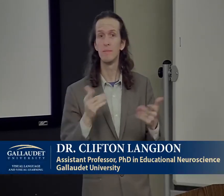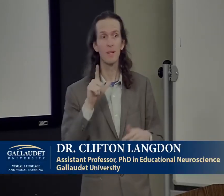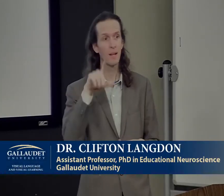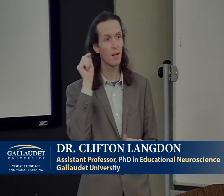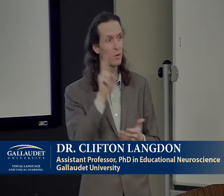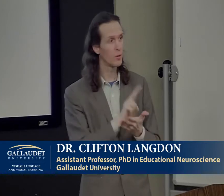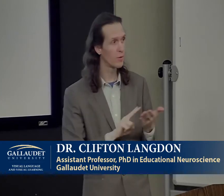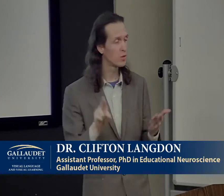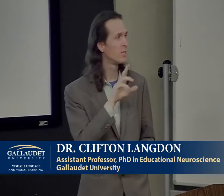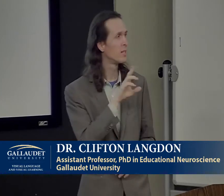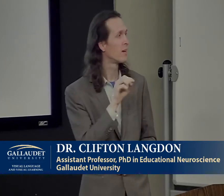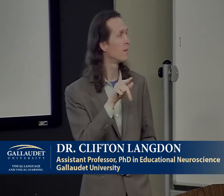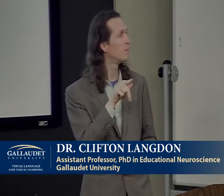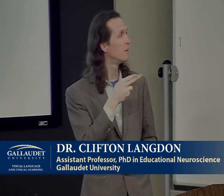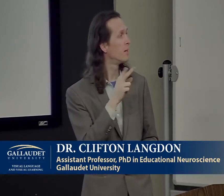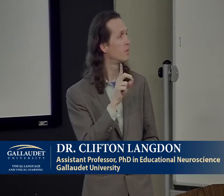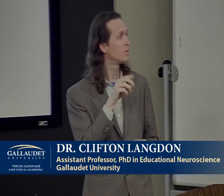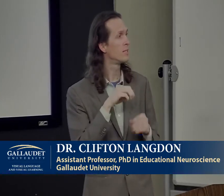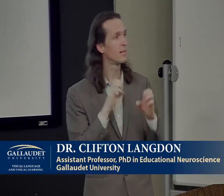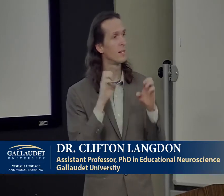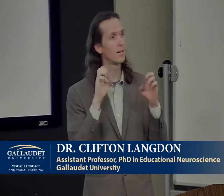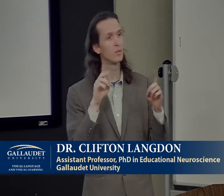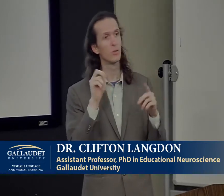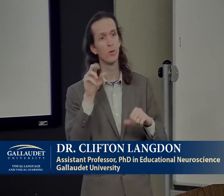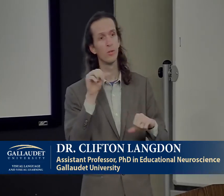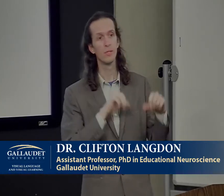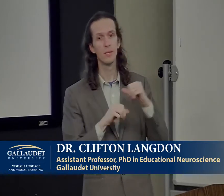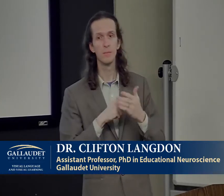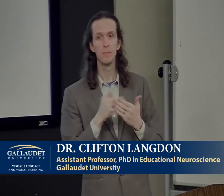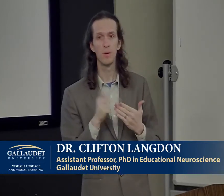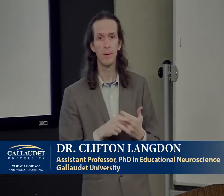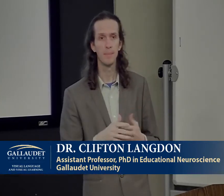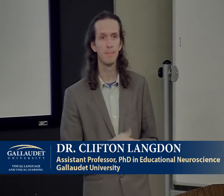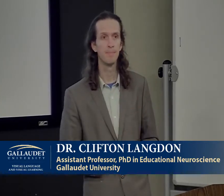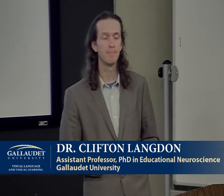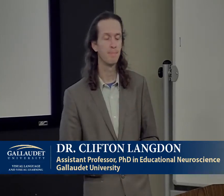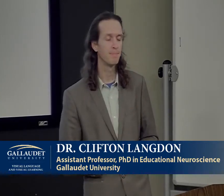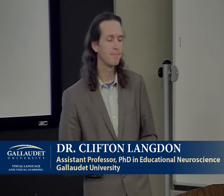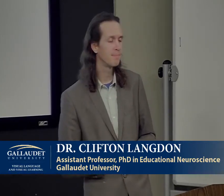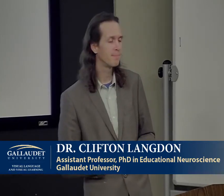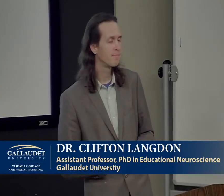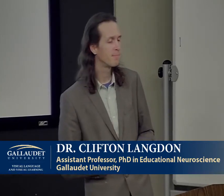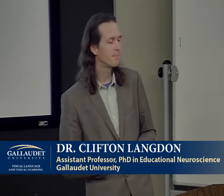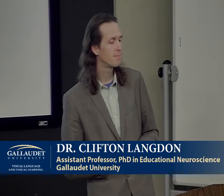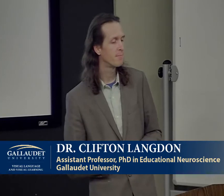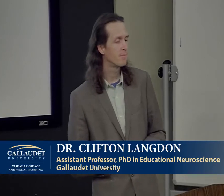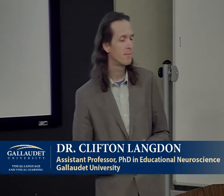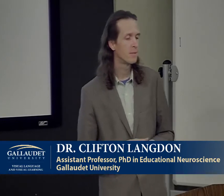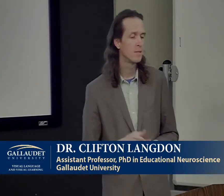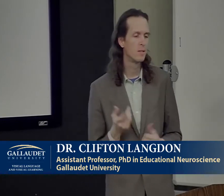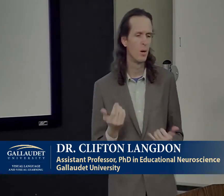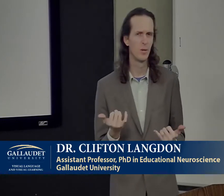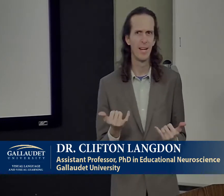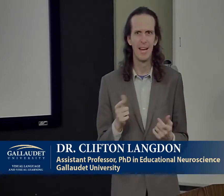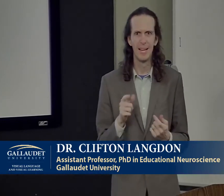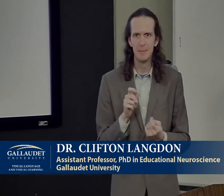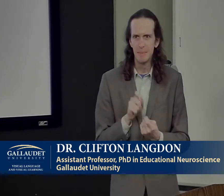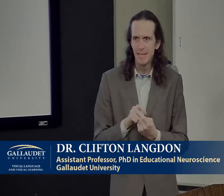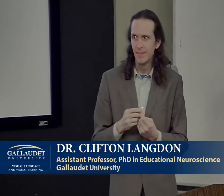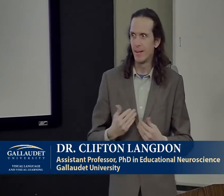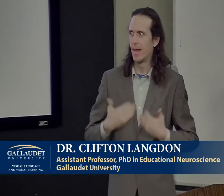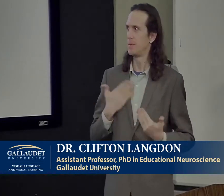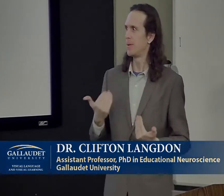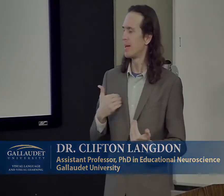So this lecture series here is hosted at Gallaudet University, and it's hosted by the PhD in Educational Neuroscience